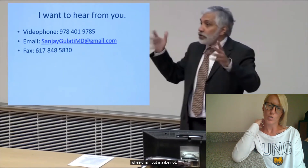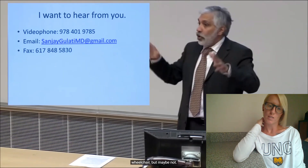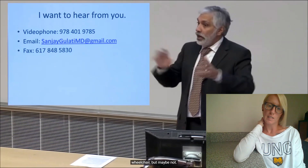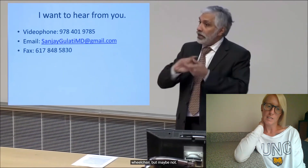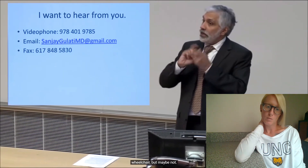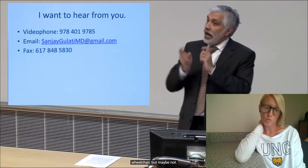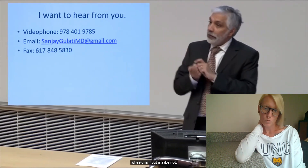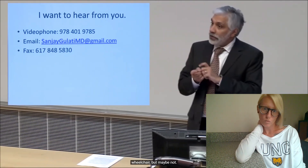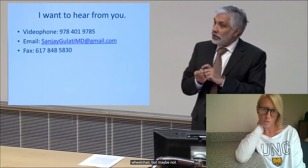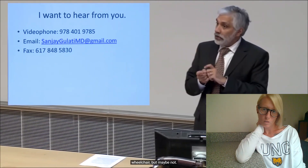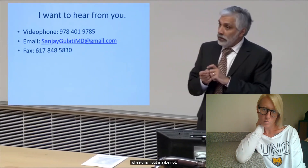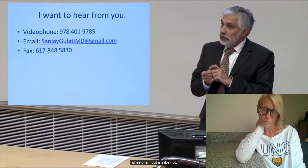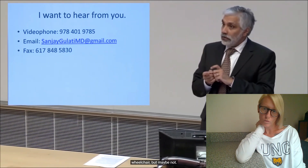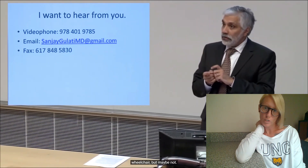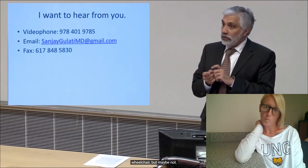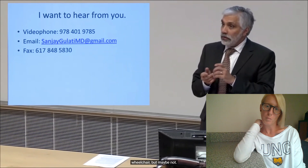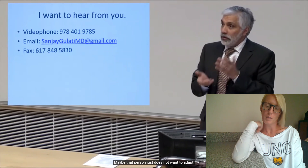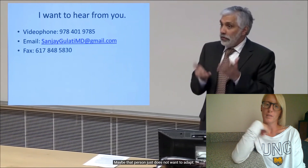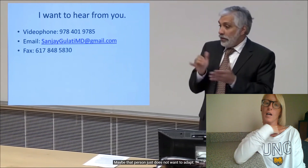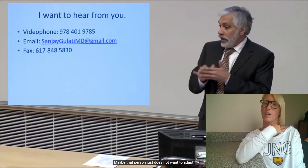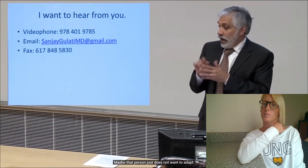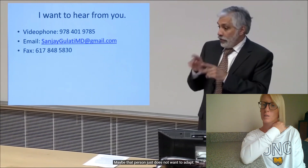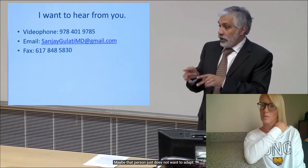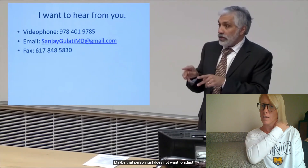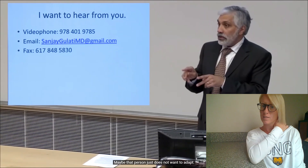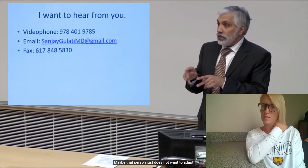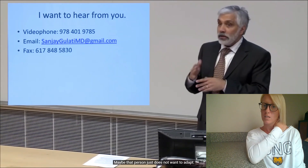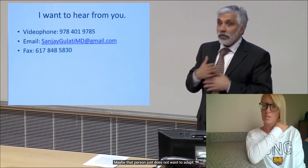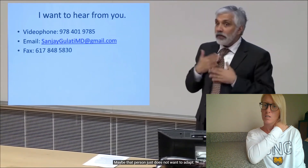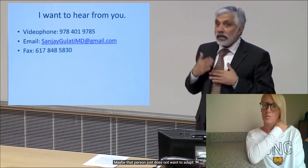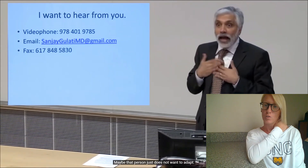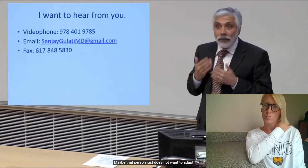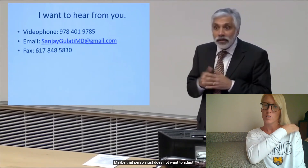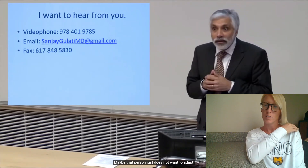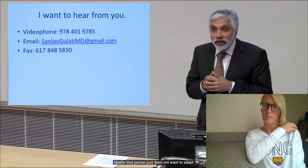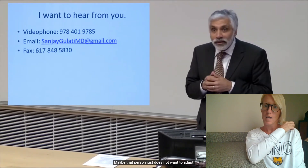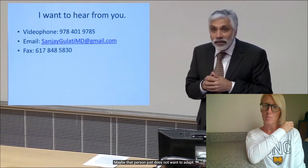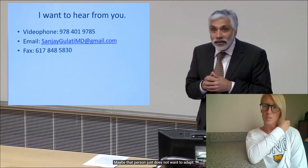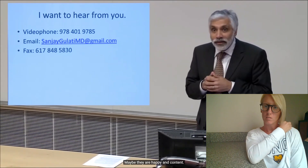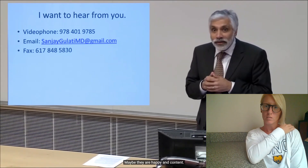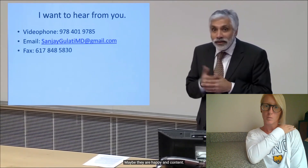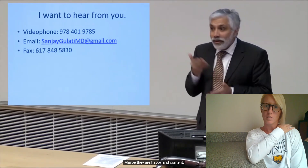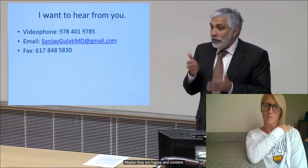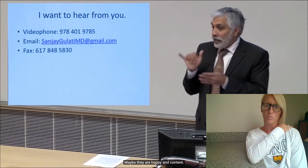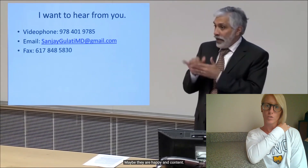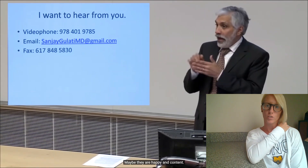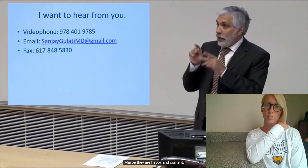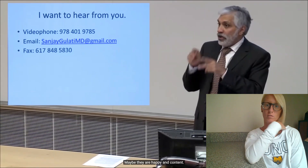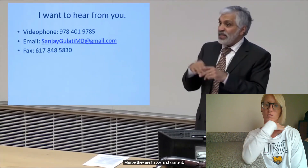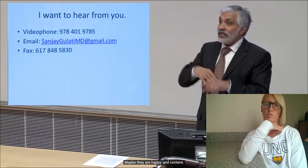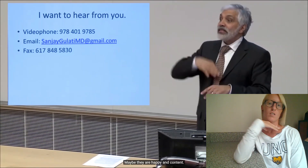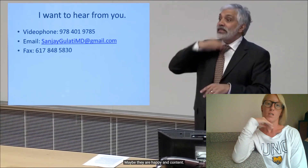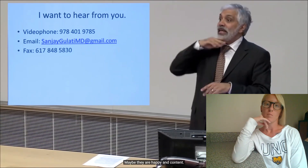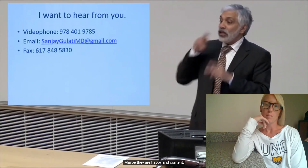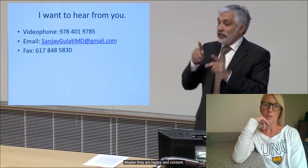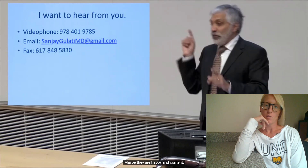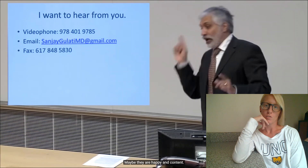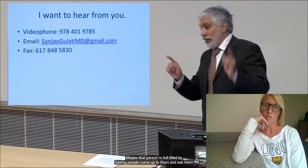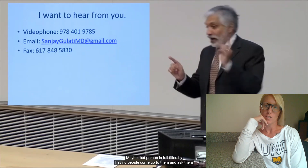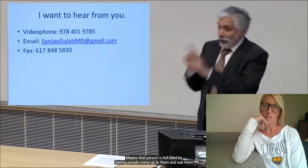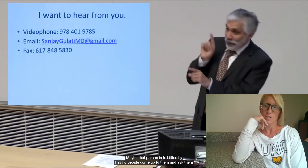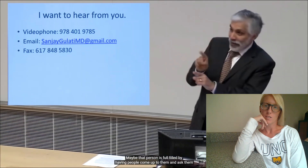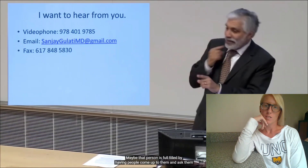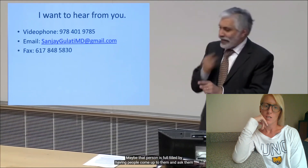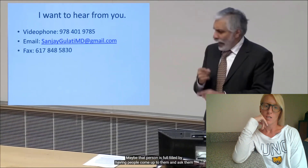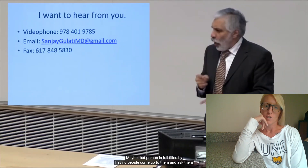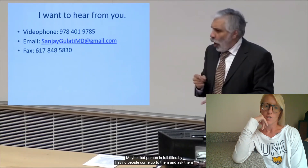not. experience that led them to a wheelchair, but Maybe maybe that not. person Maybe just that does not want to adapt. person is happy Maybe they are being in a happy and wheelchair. content. Maybe that Maybe